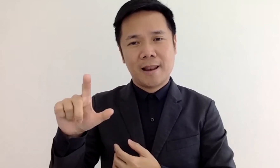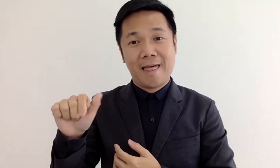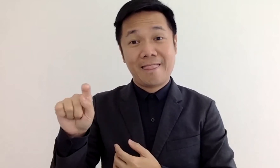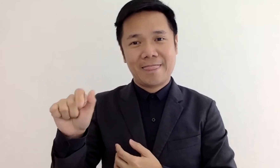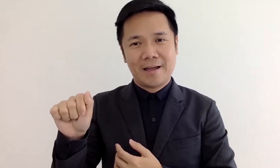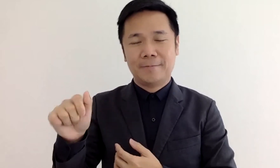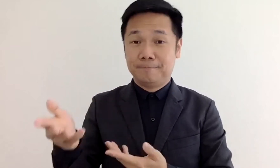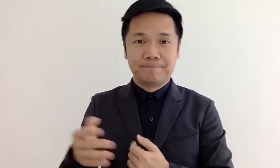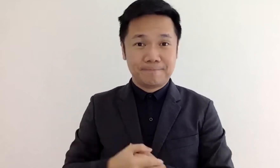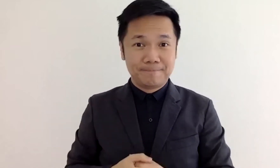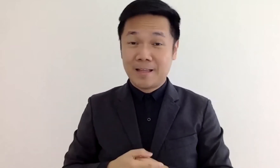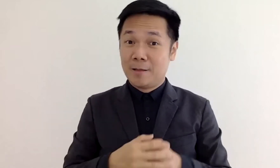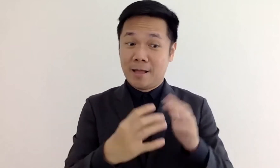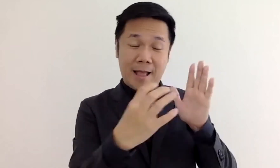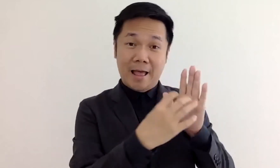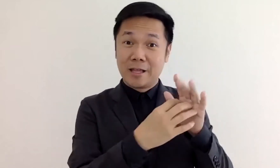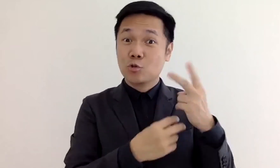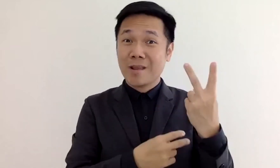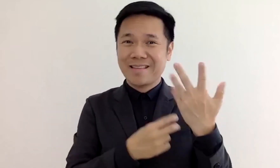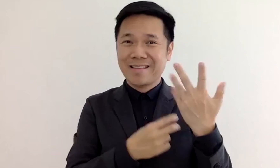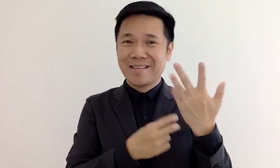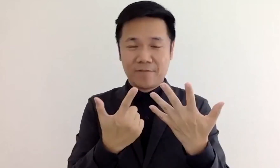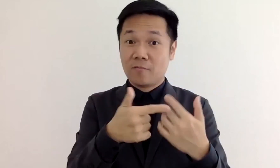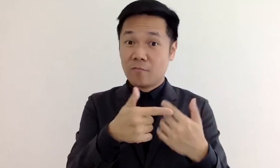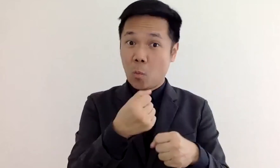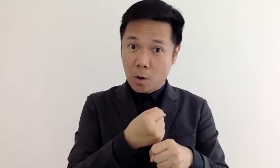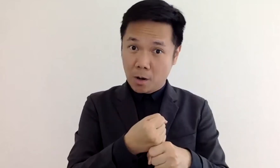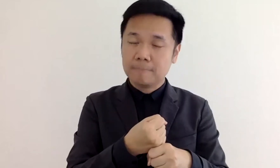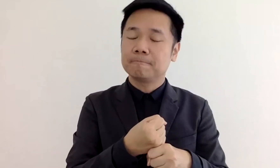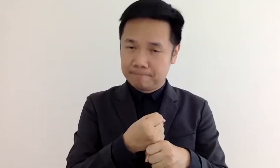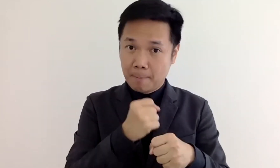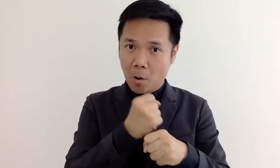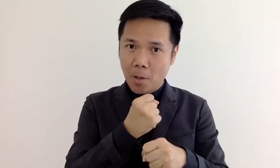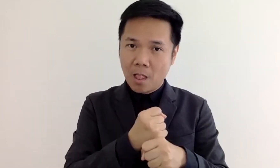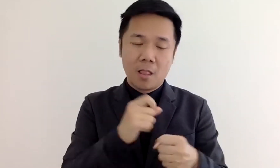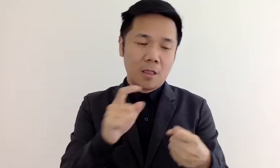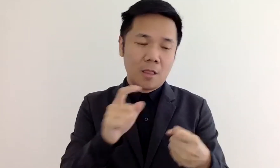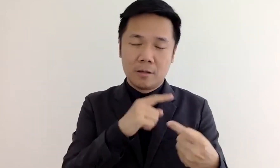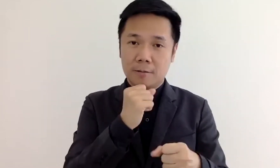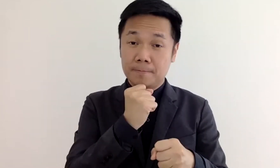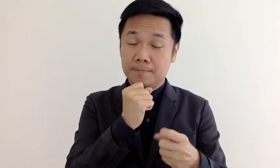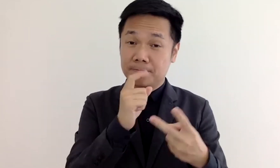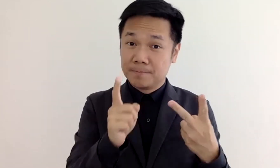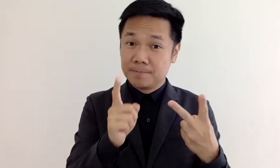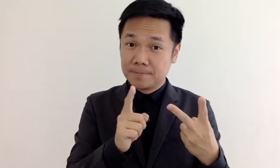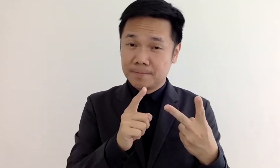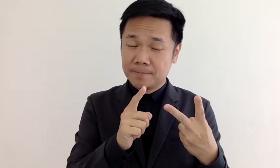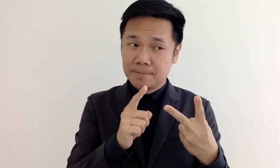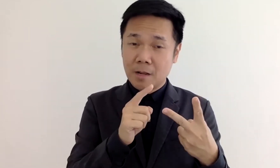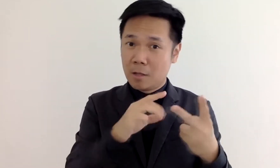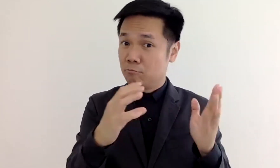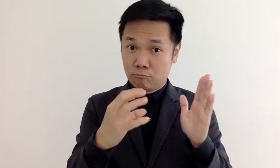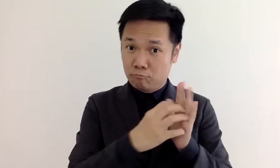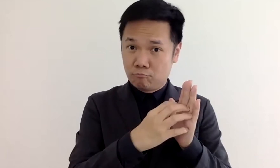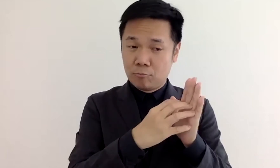Article 27 deals with employment, which has enshrined